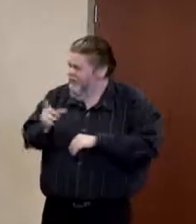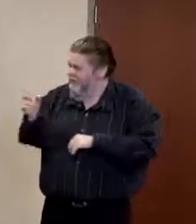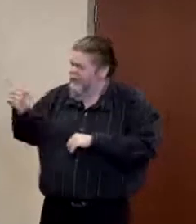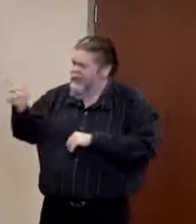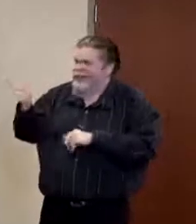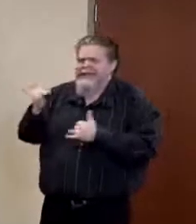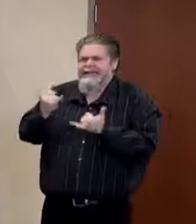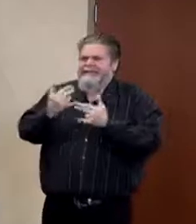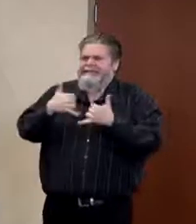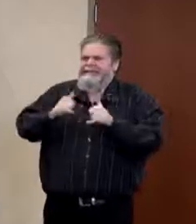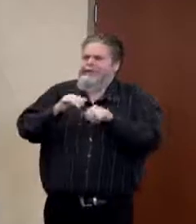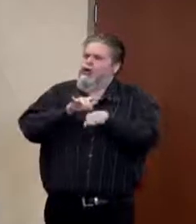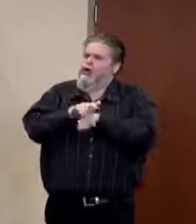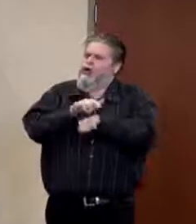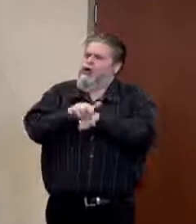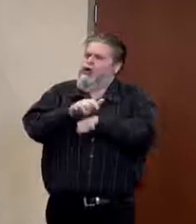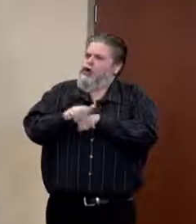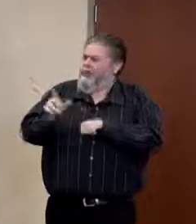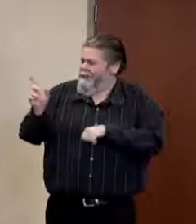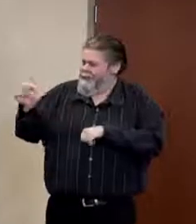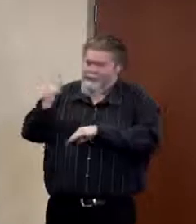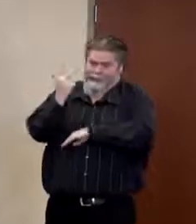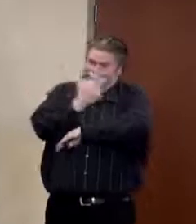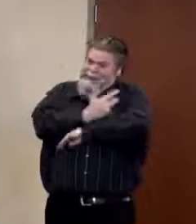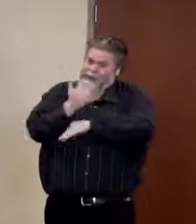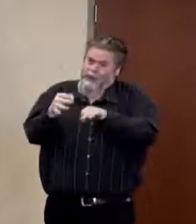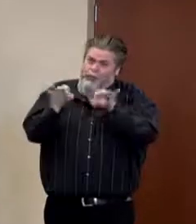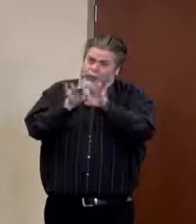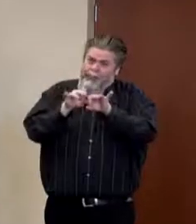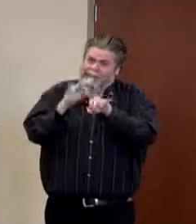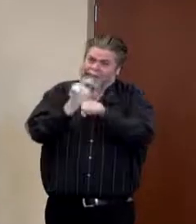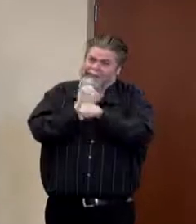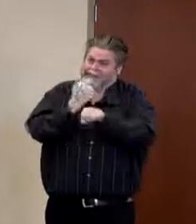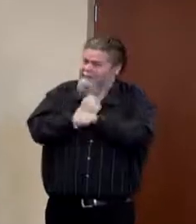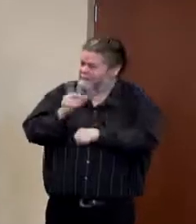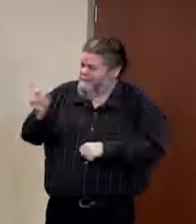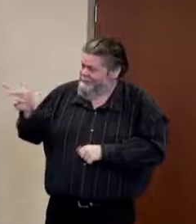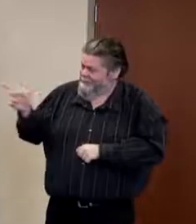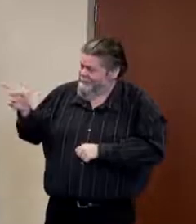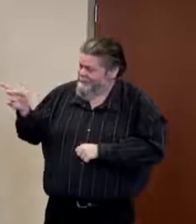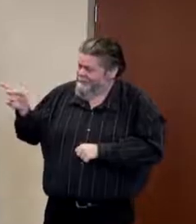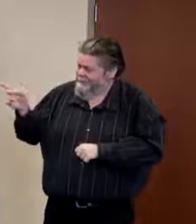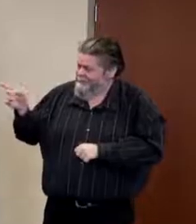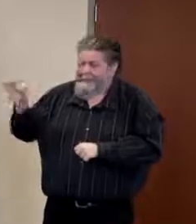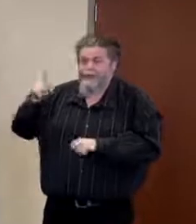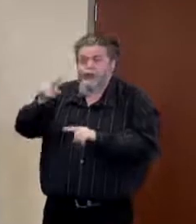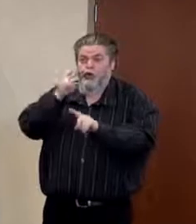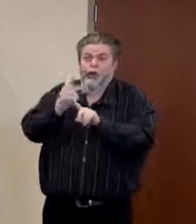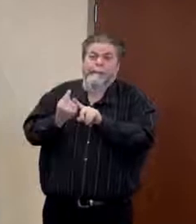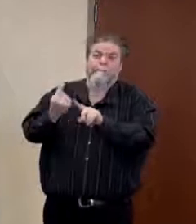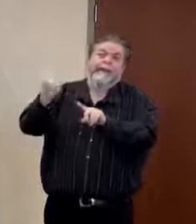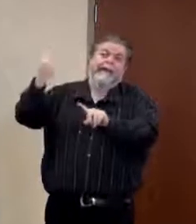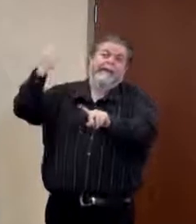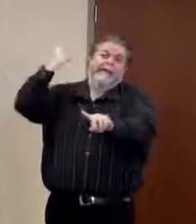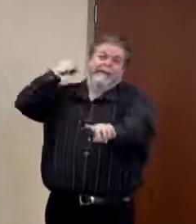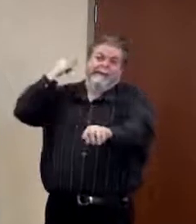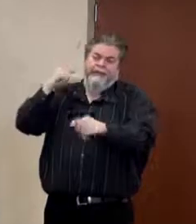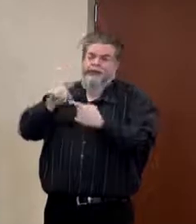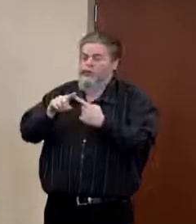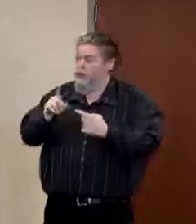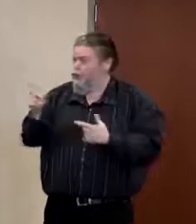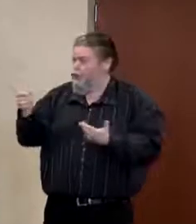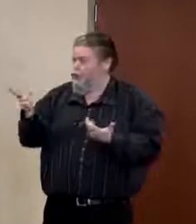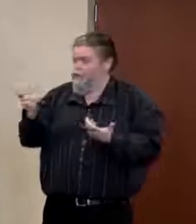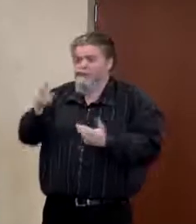is too soon to say. This is 3 days worth of data. I think if you extend this back even further